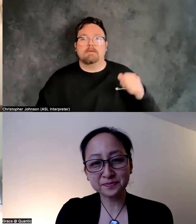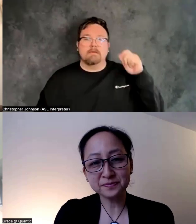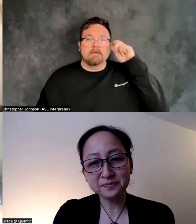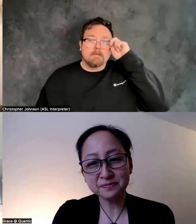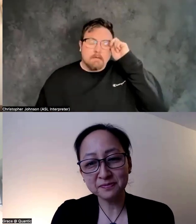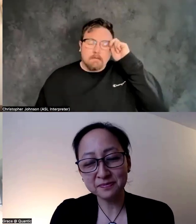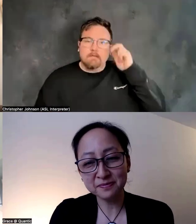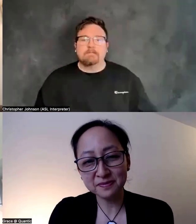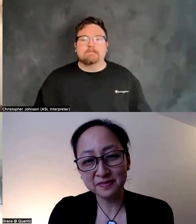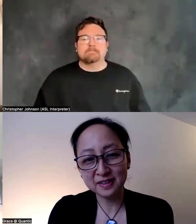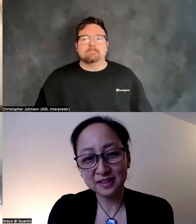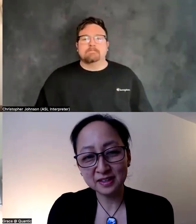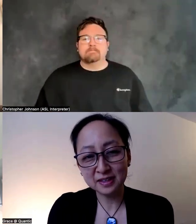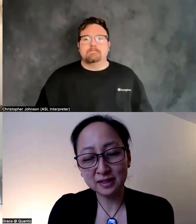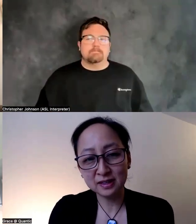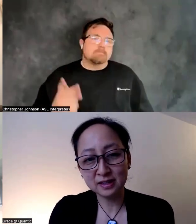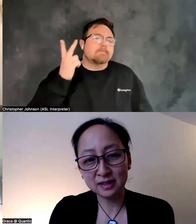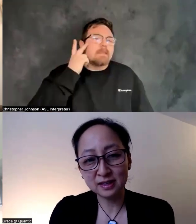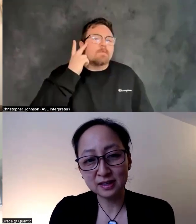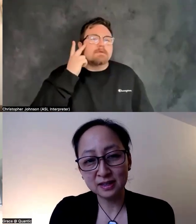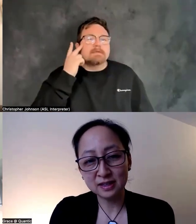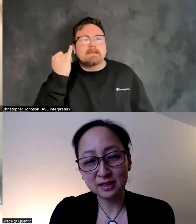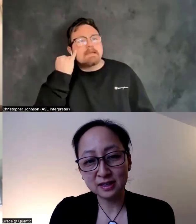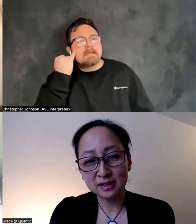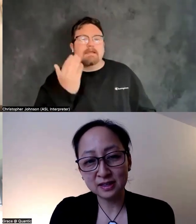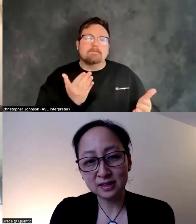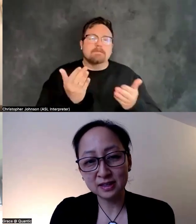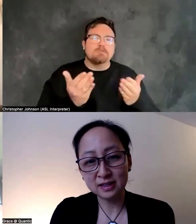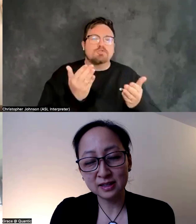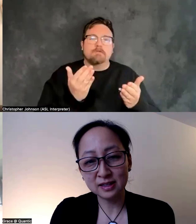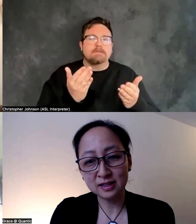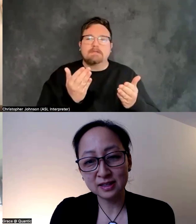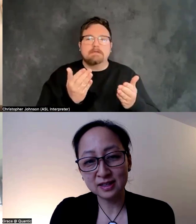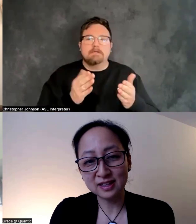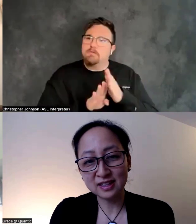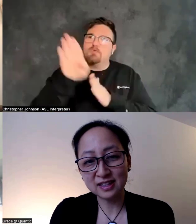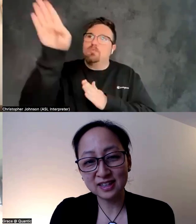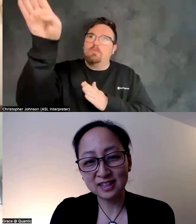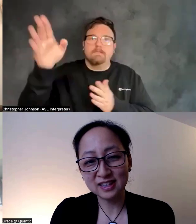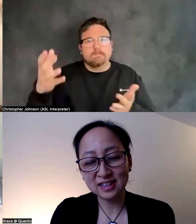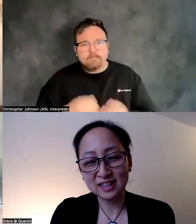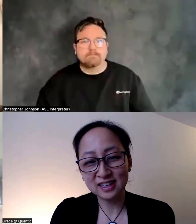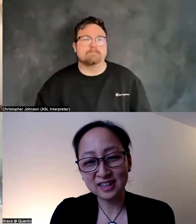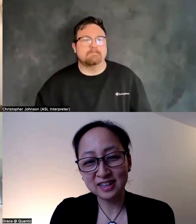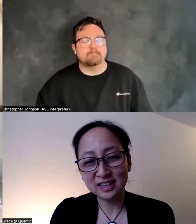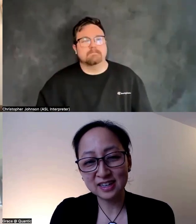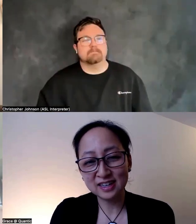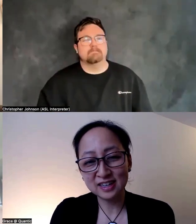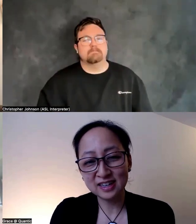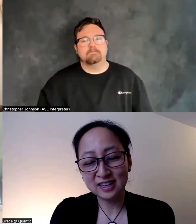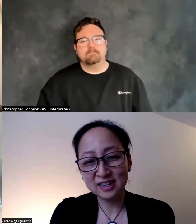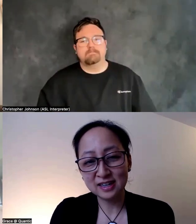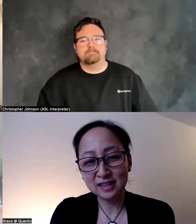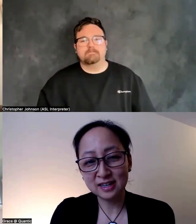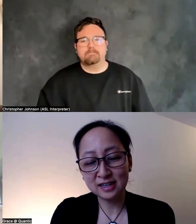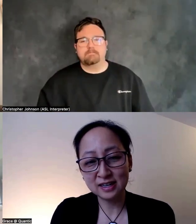And you know, we'll see if these services take off. But I think it is a good